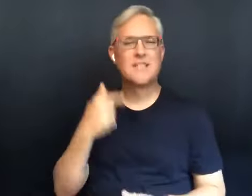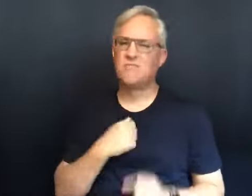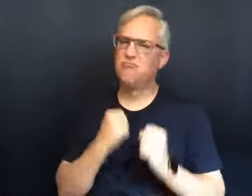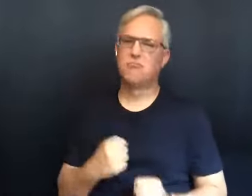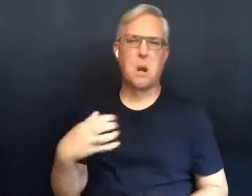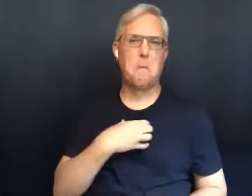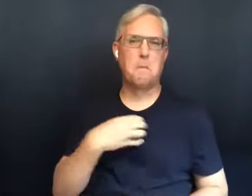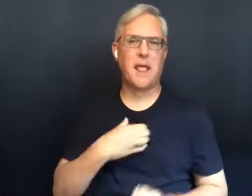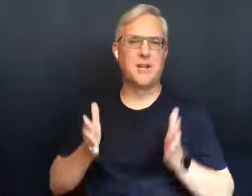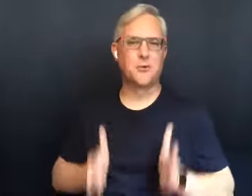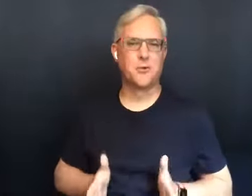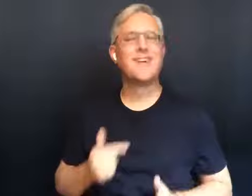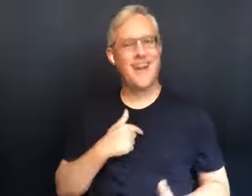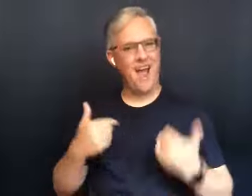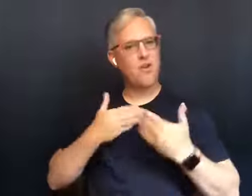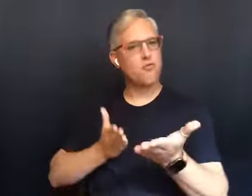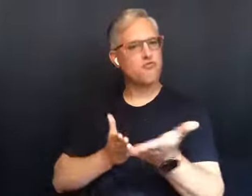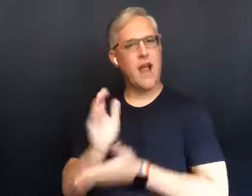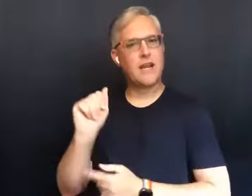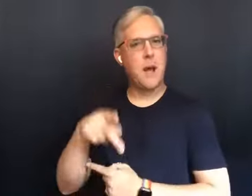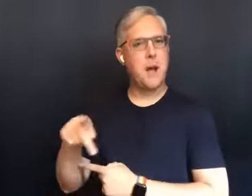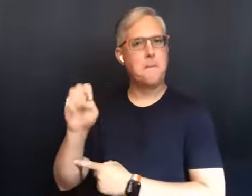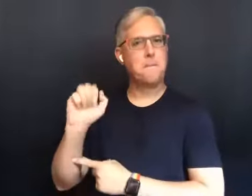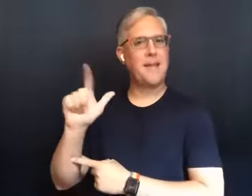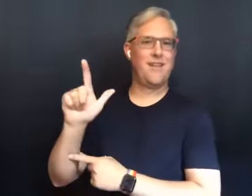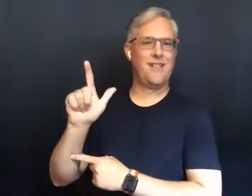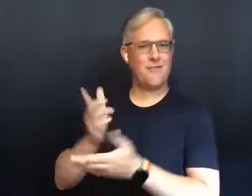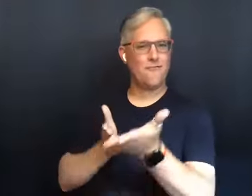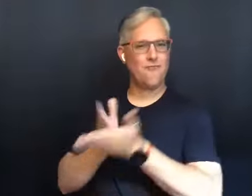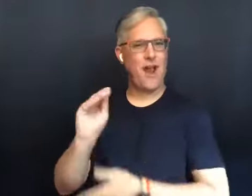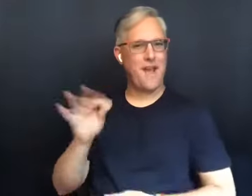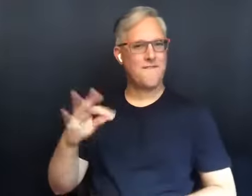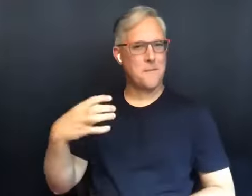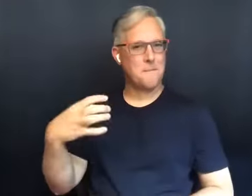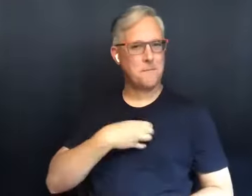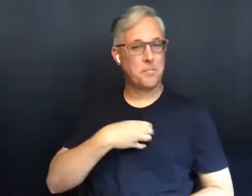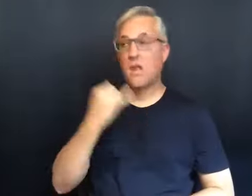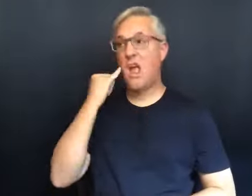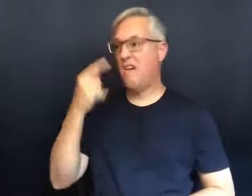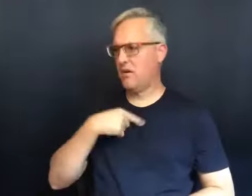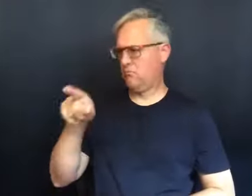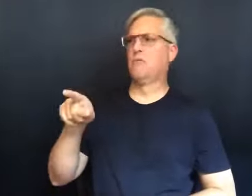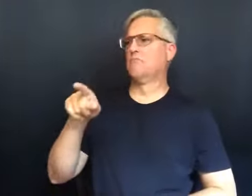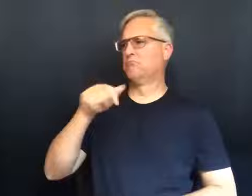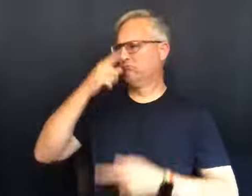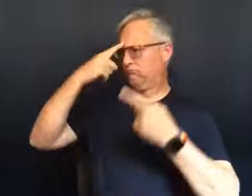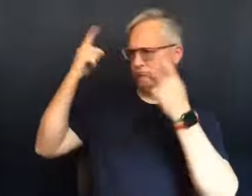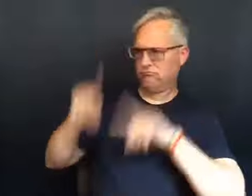Concept 5. I love concept 5 because I'm a complainer. I have a right of appeal.